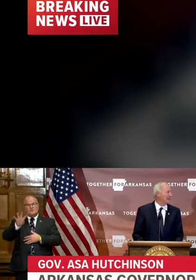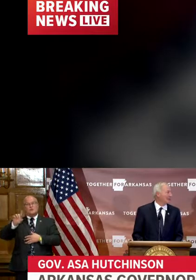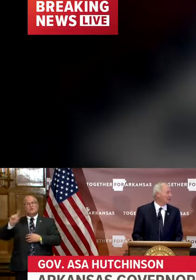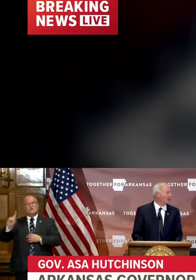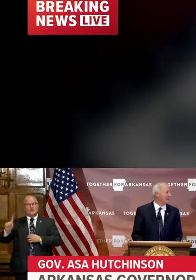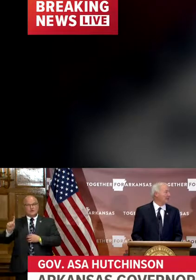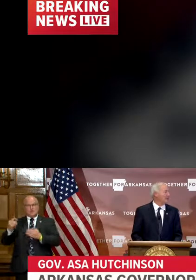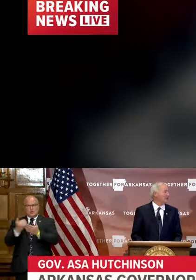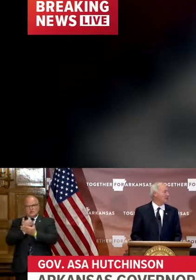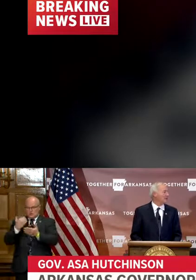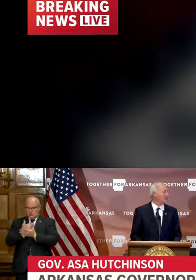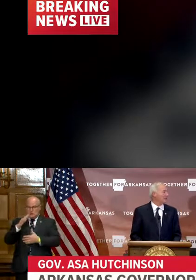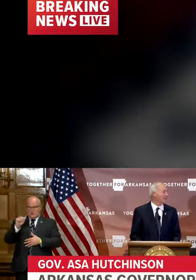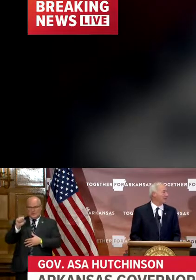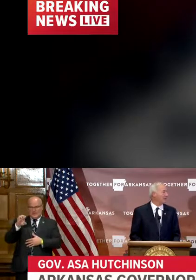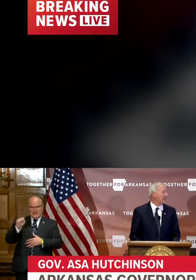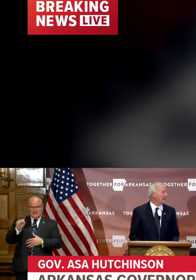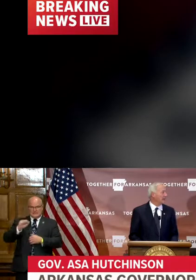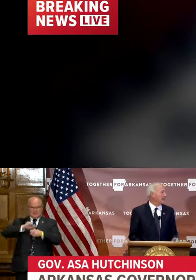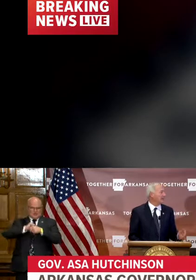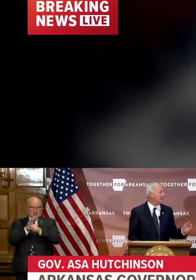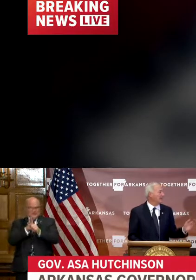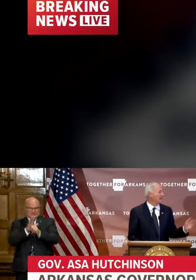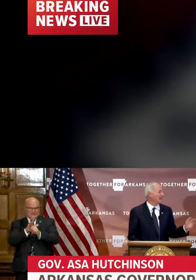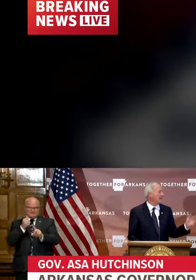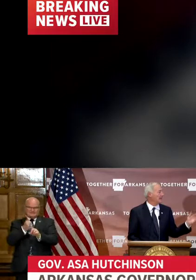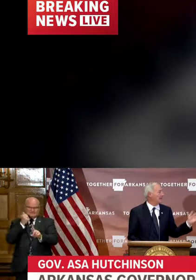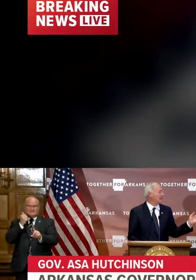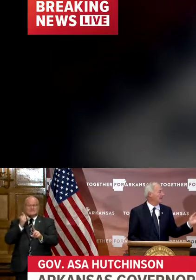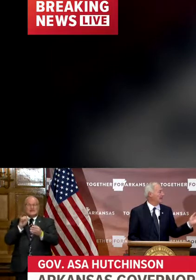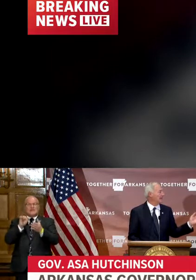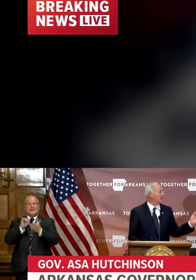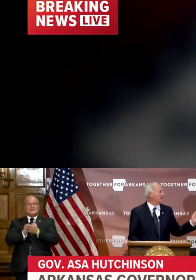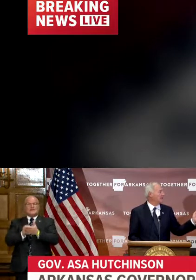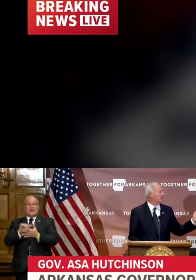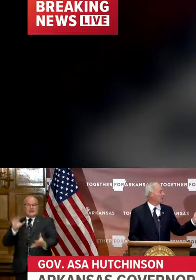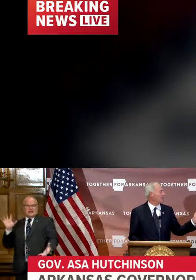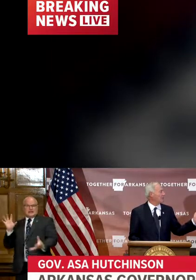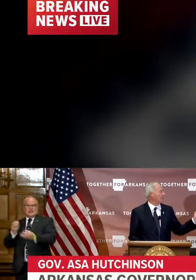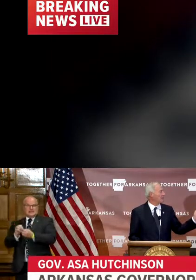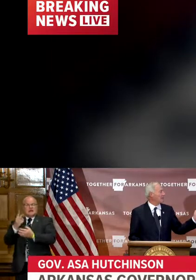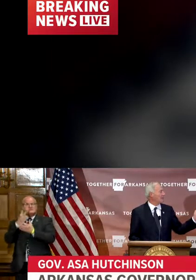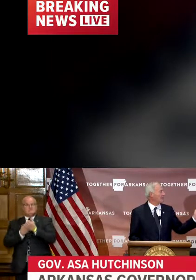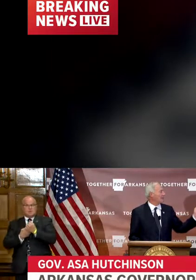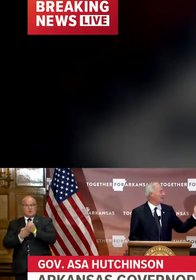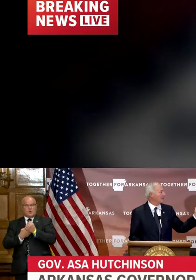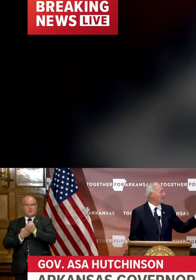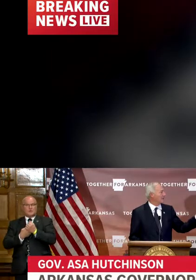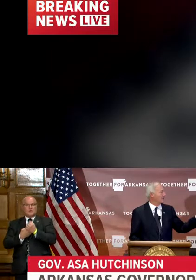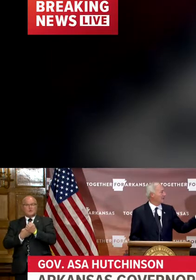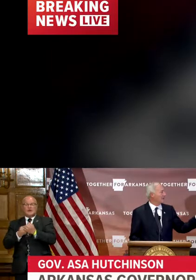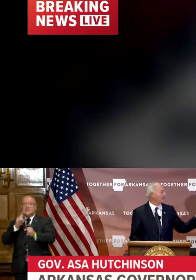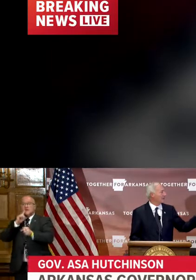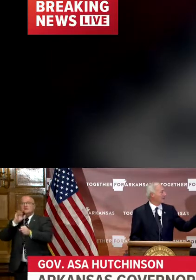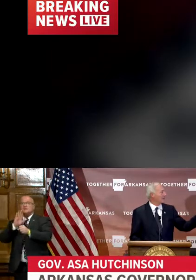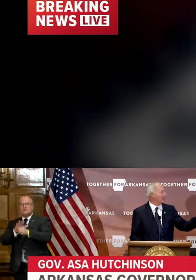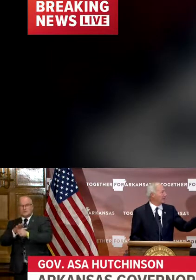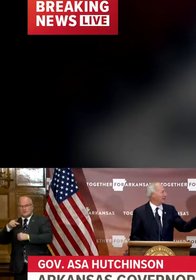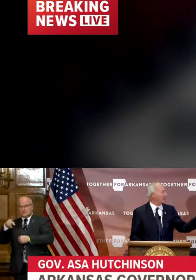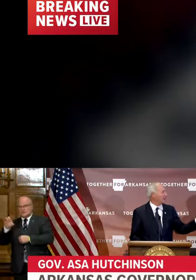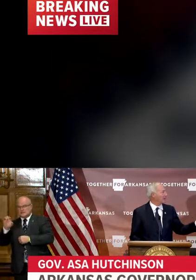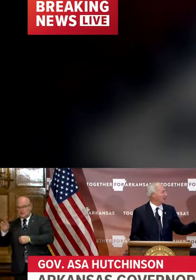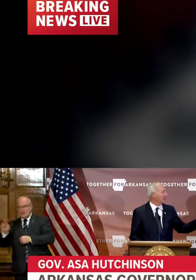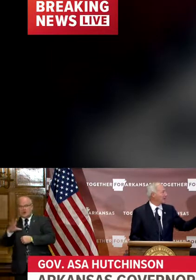1,941 new cases of COVID-19 that combines both the confirmed cases